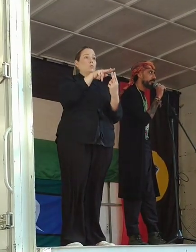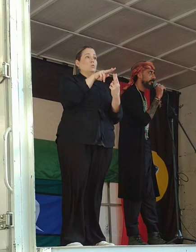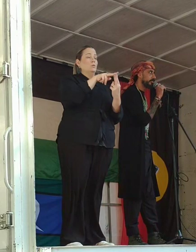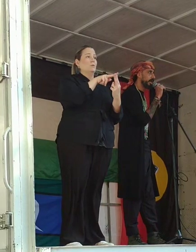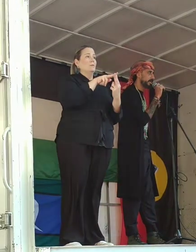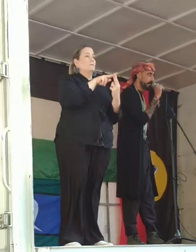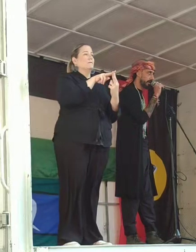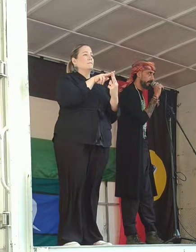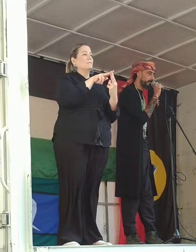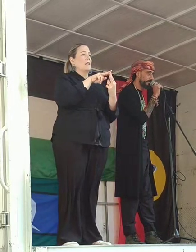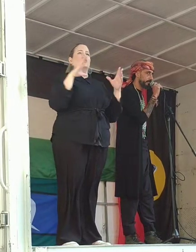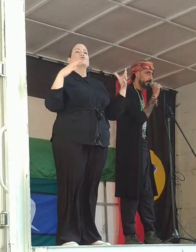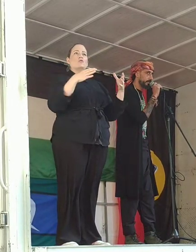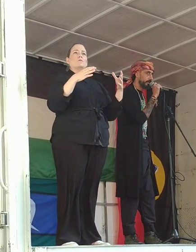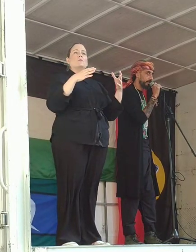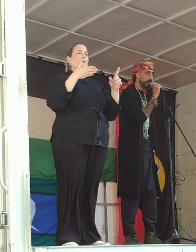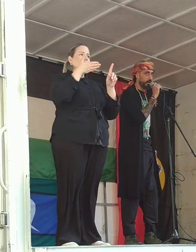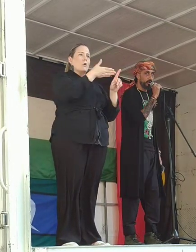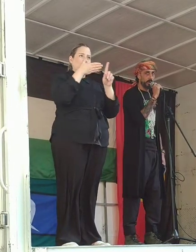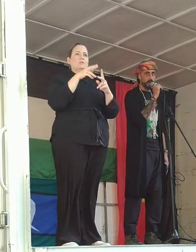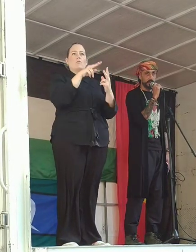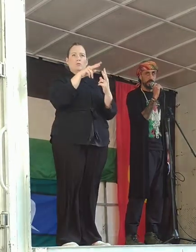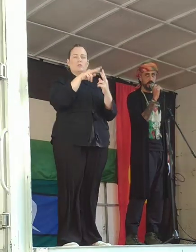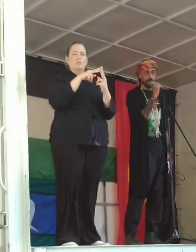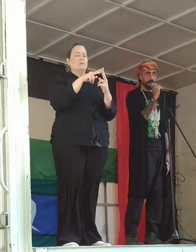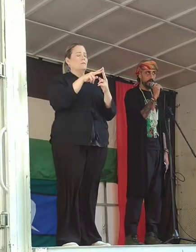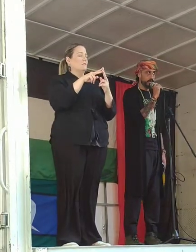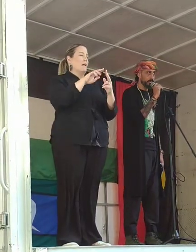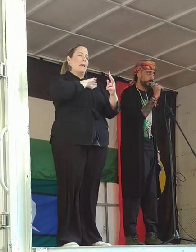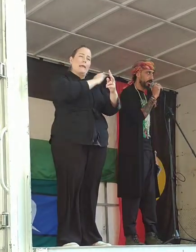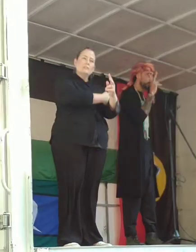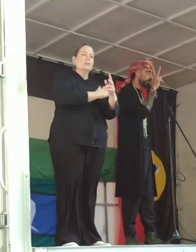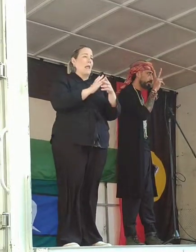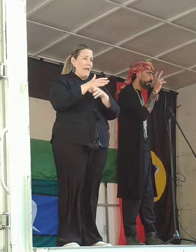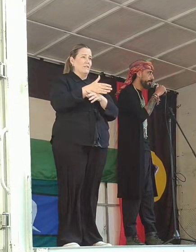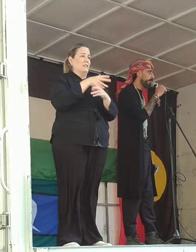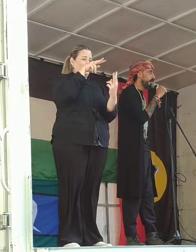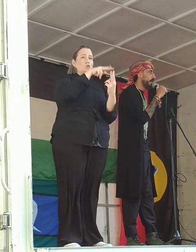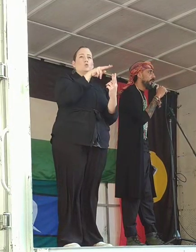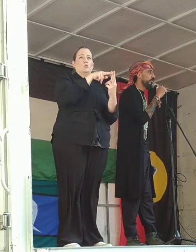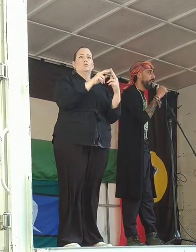campaigns as a collective, putting all our energy and efforts into, is